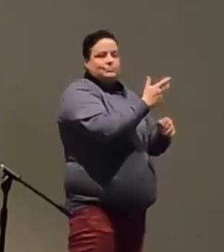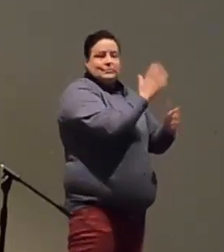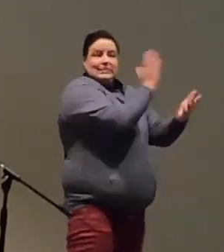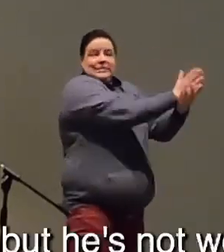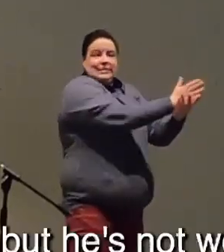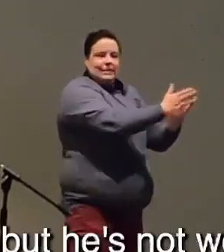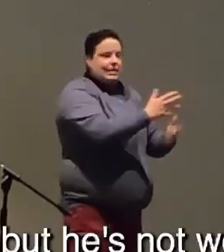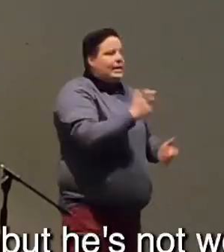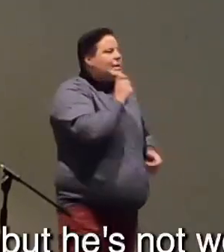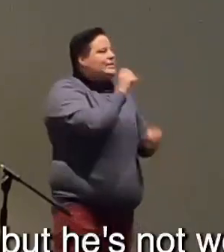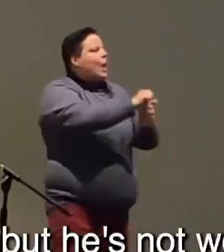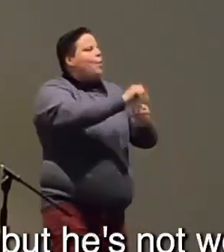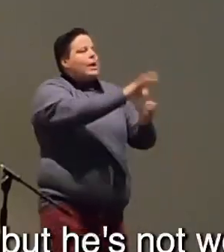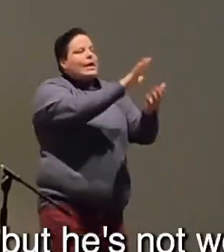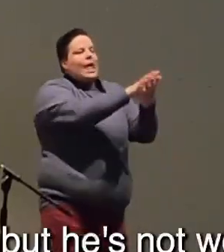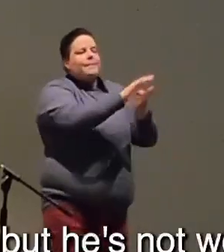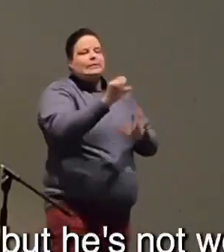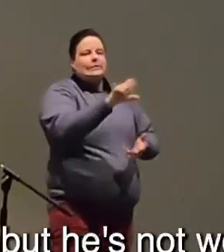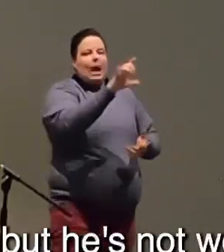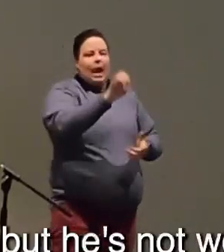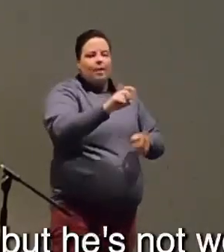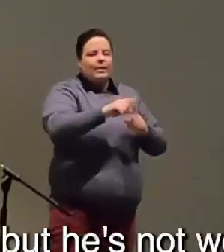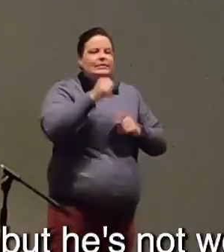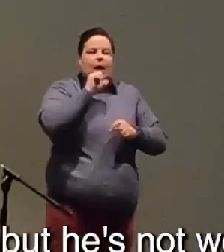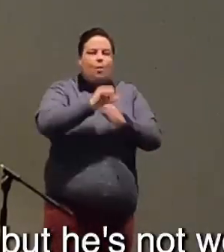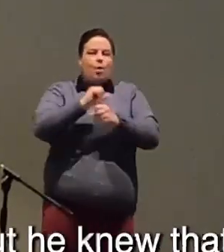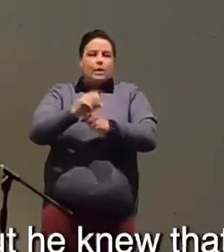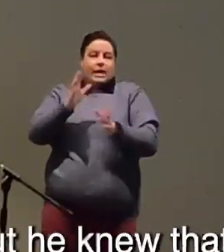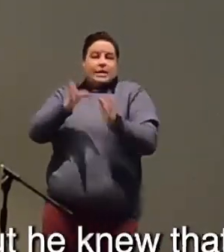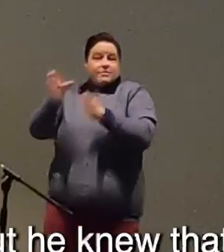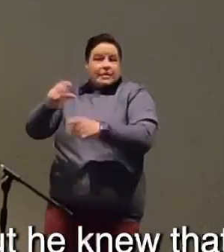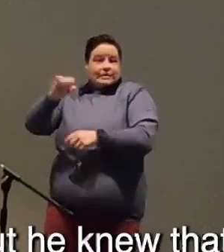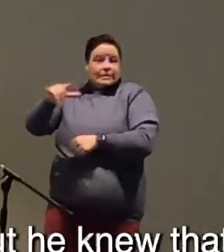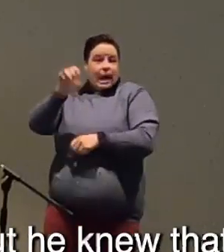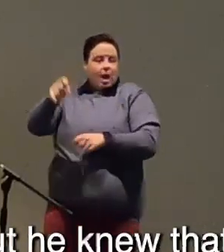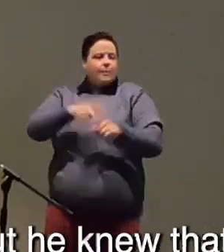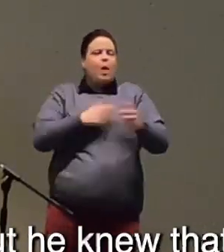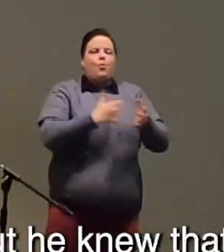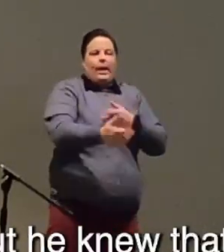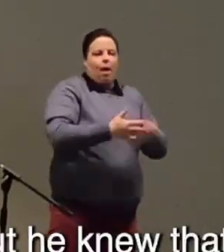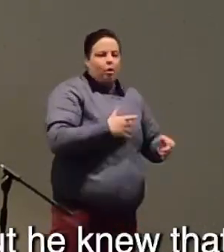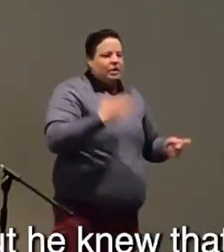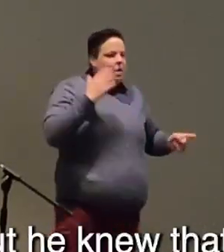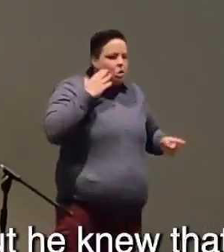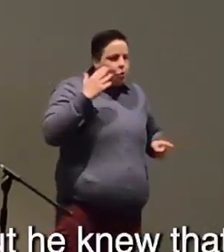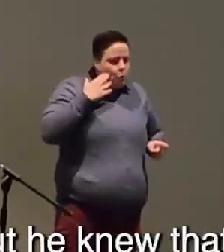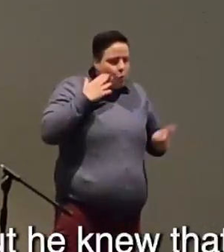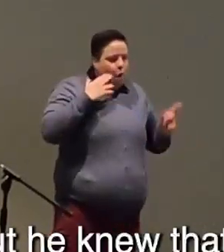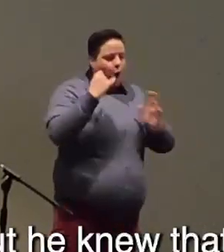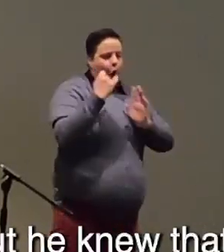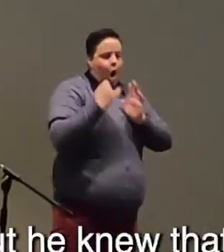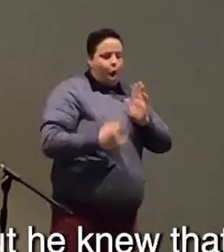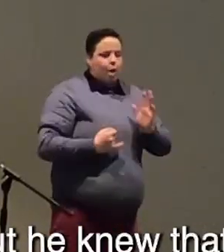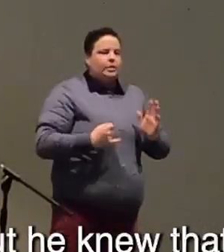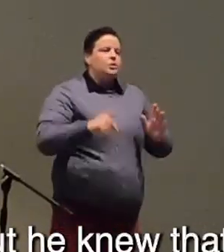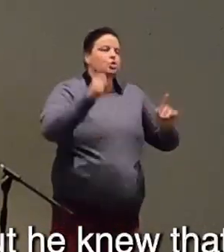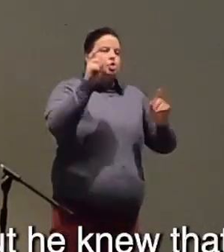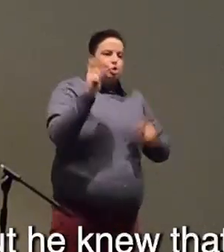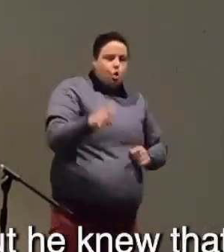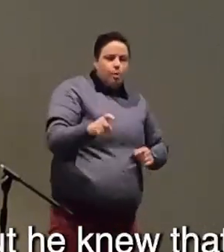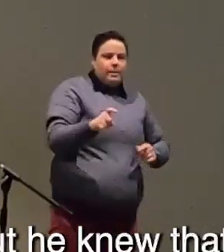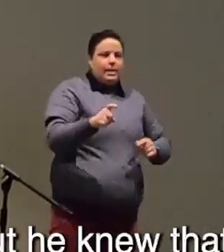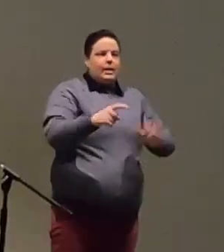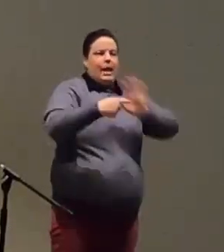academic style, but he's not working in this Ashcan style. But regardless, he knew that artwork, regardless, should